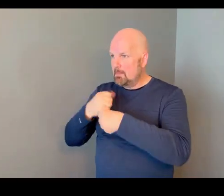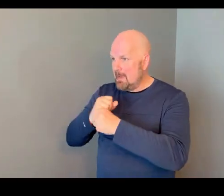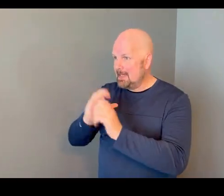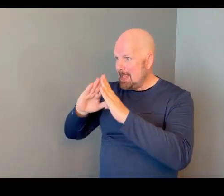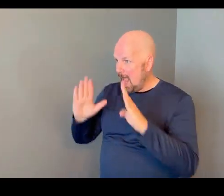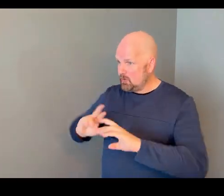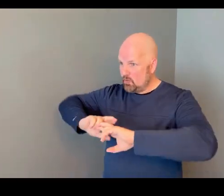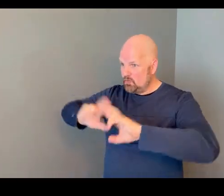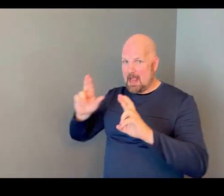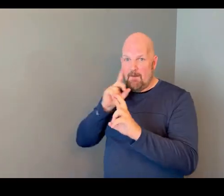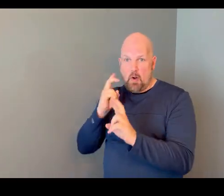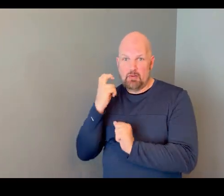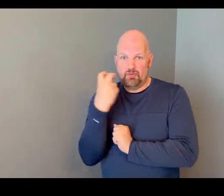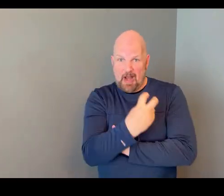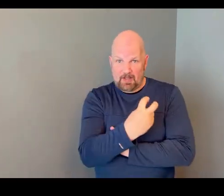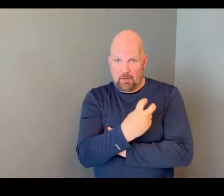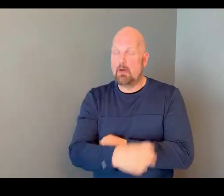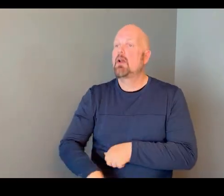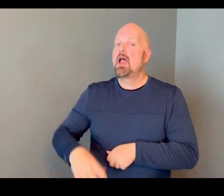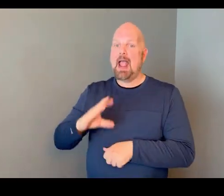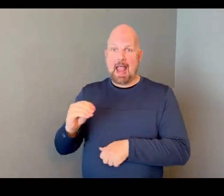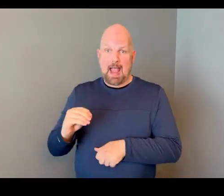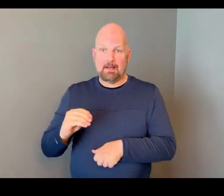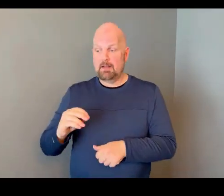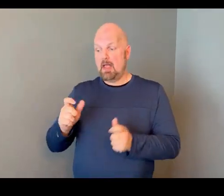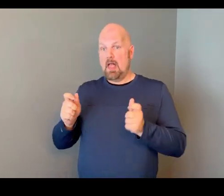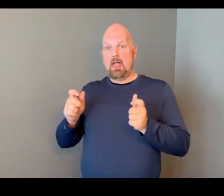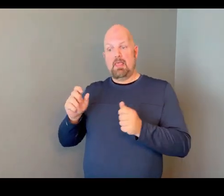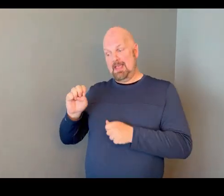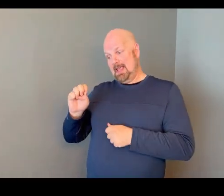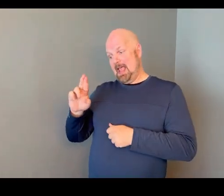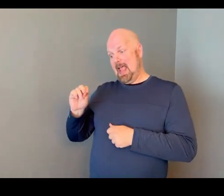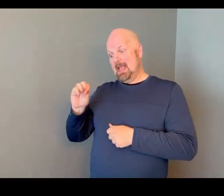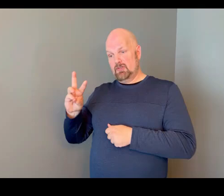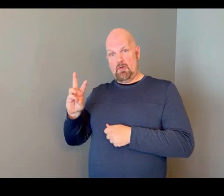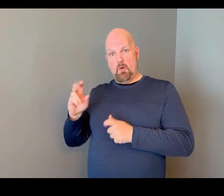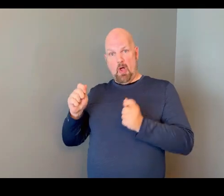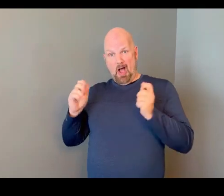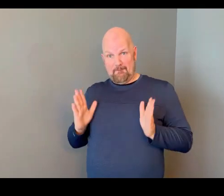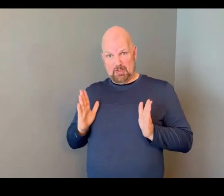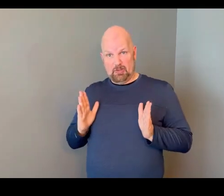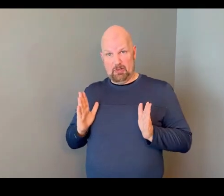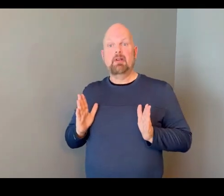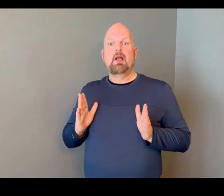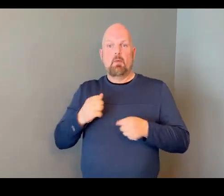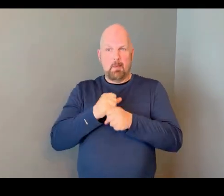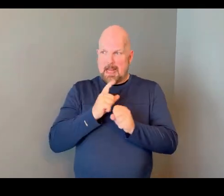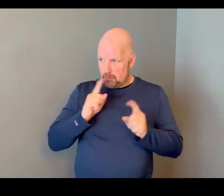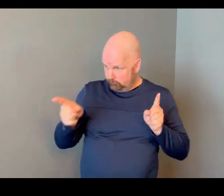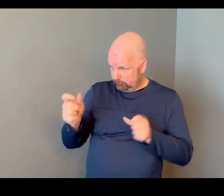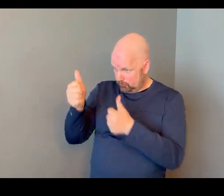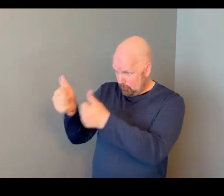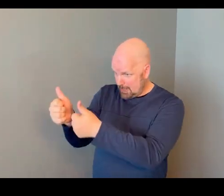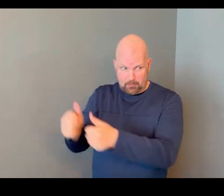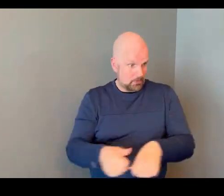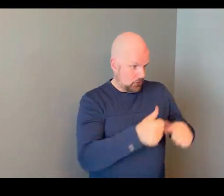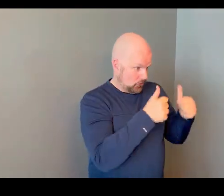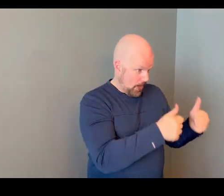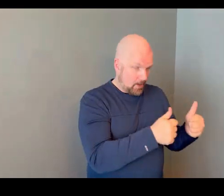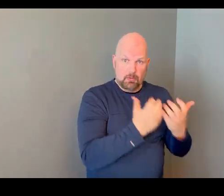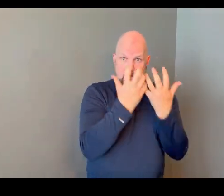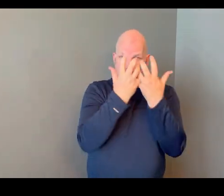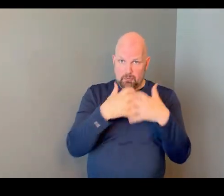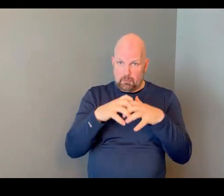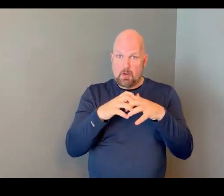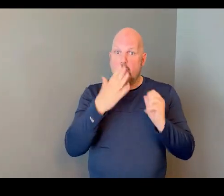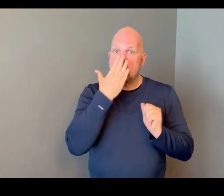prepares the property for transfer, and the escrow officer works with both of them to ensure that all of the conditions have been met. So